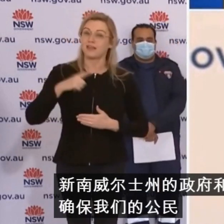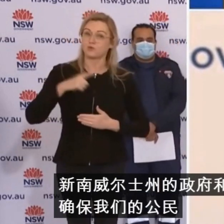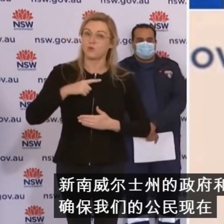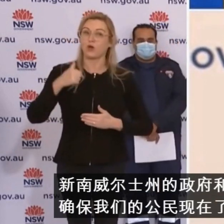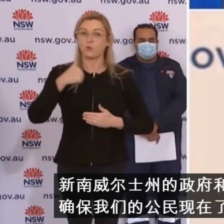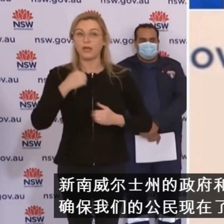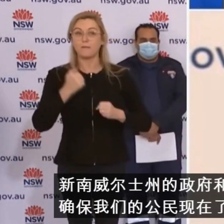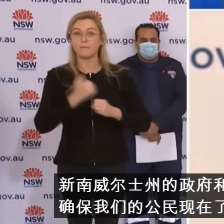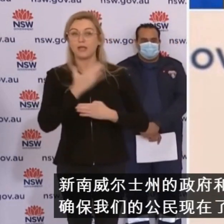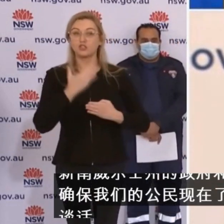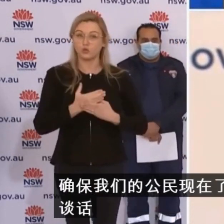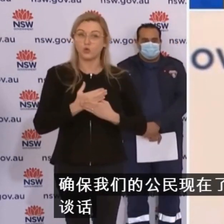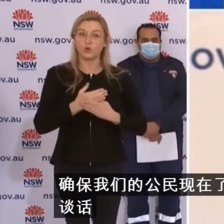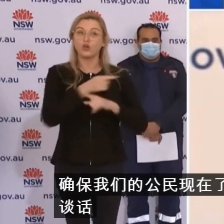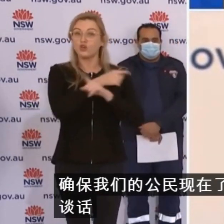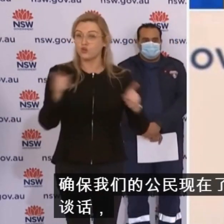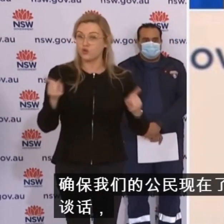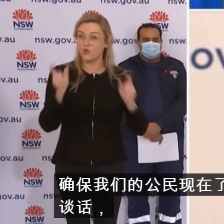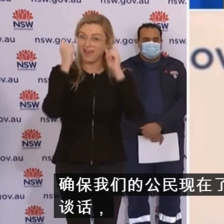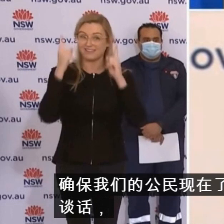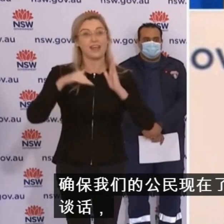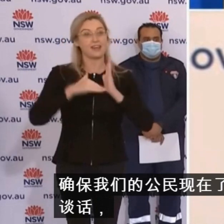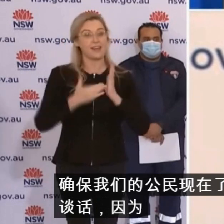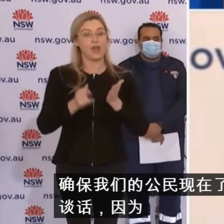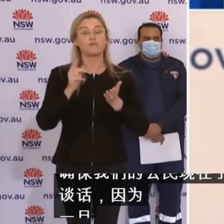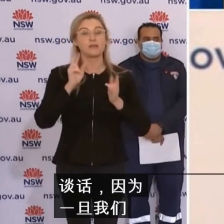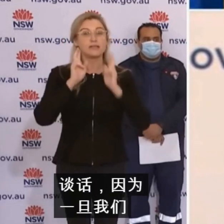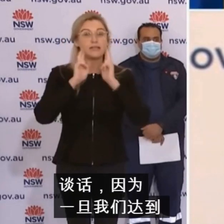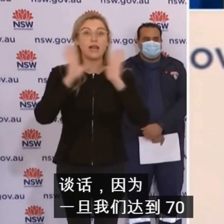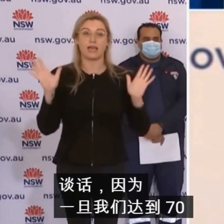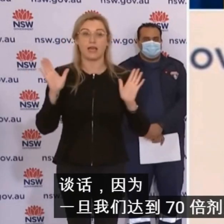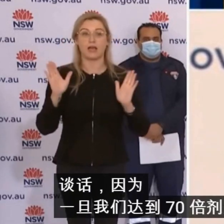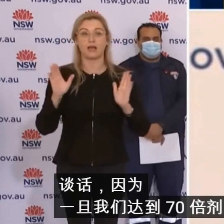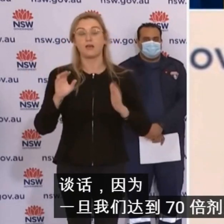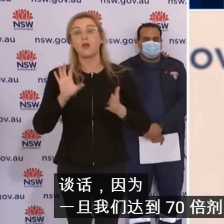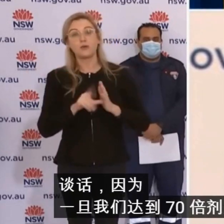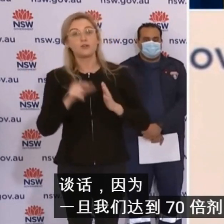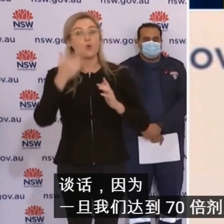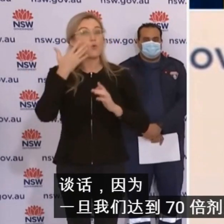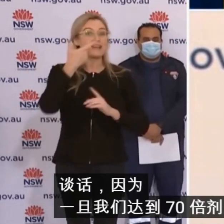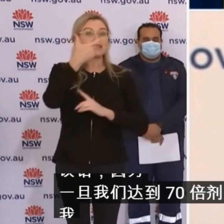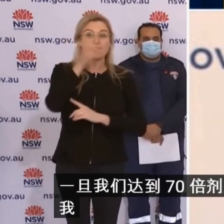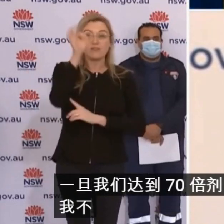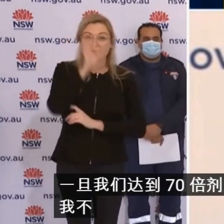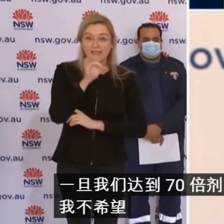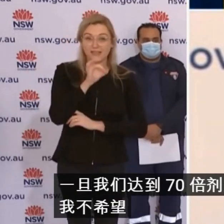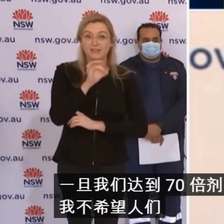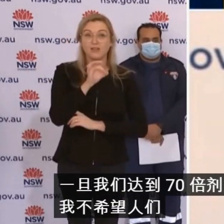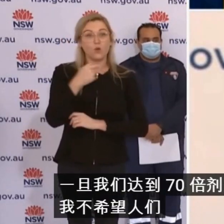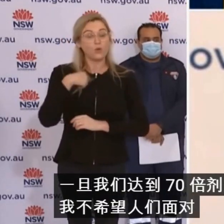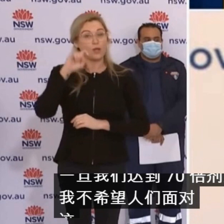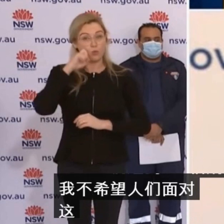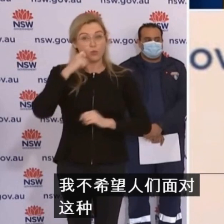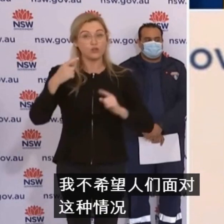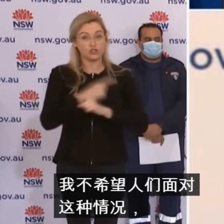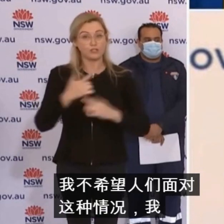our citizens are privy to this conversation now, because life will change once we get to 70% double dose. And I don't want people to be